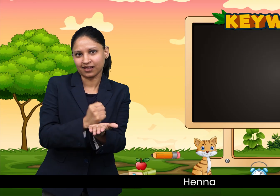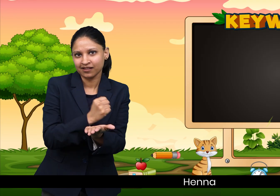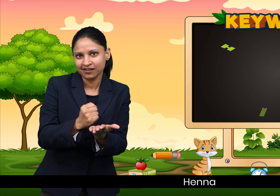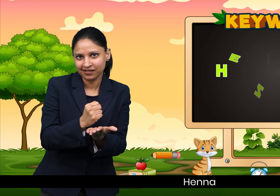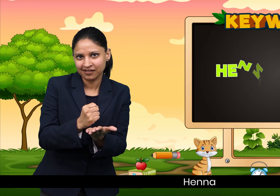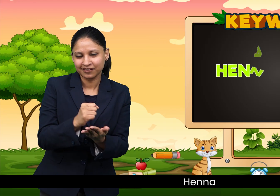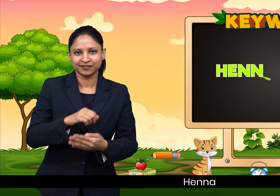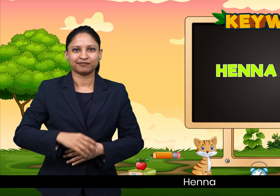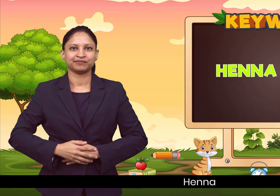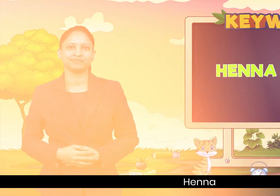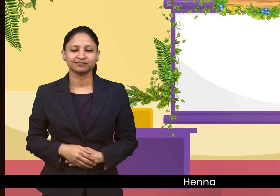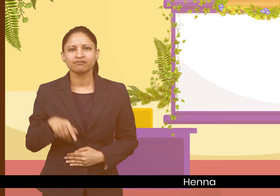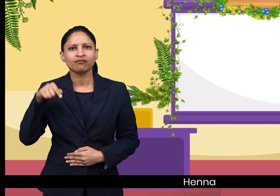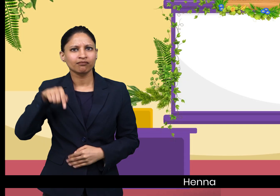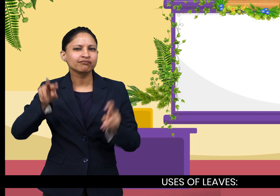henna.